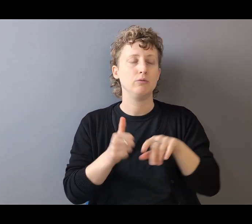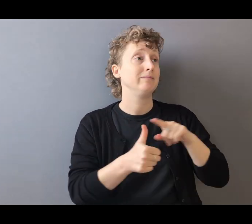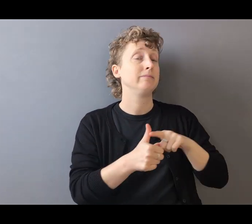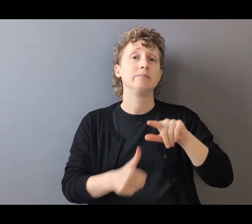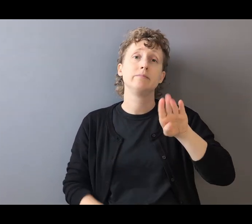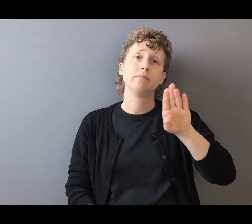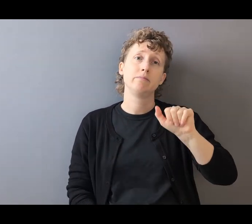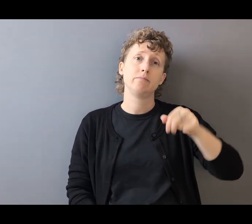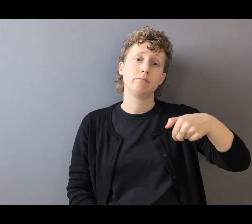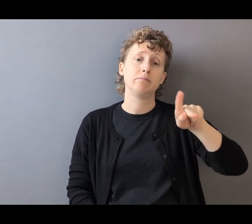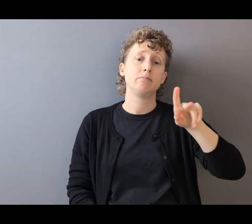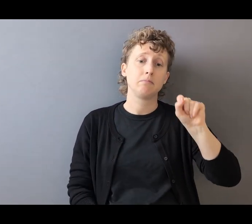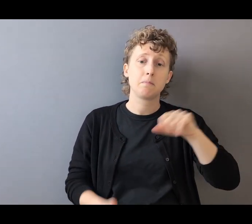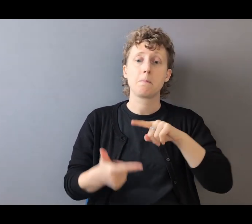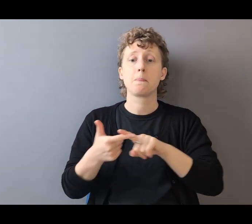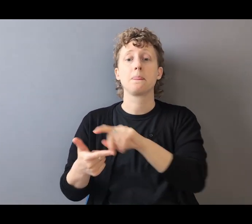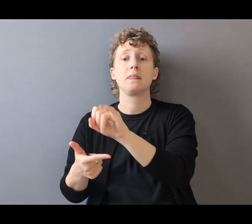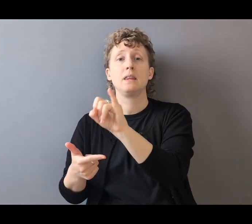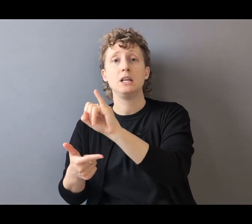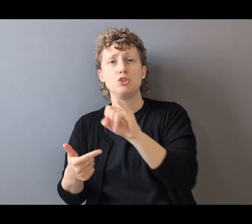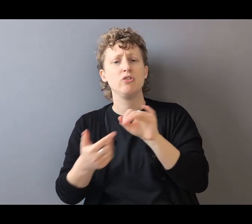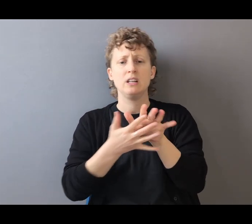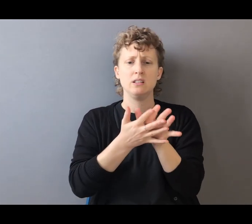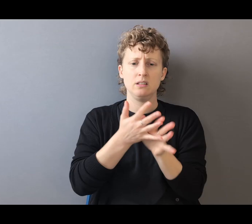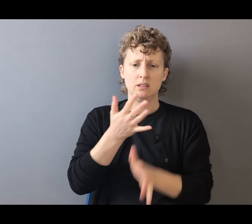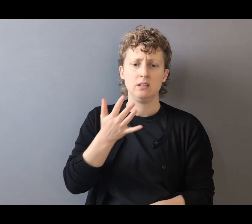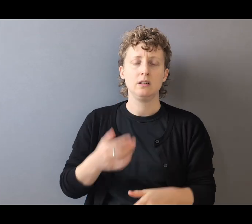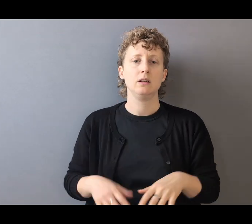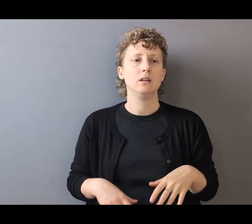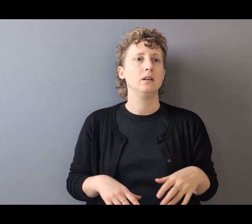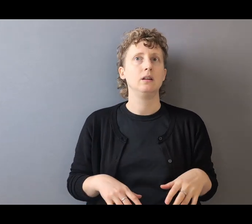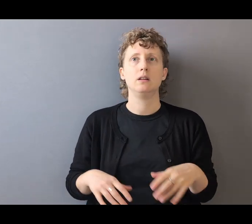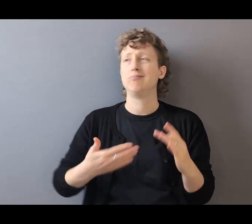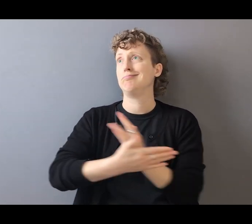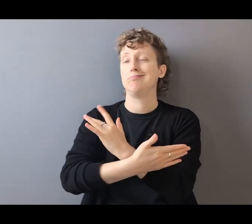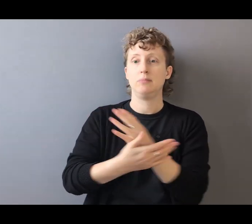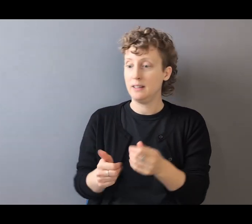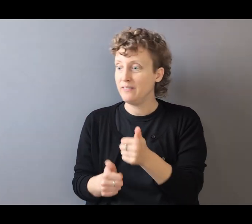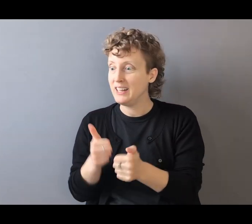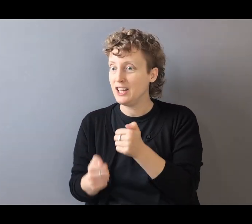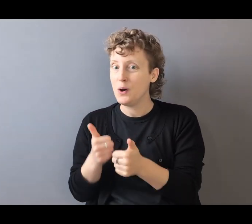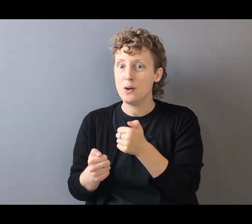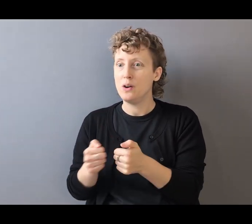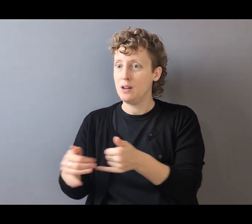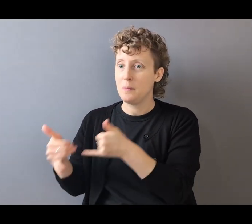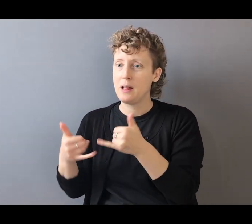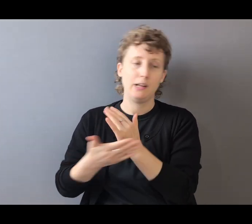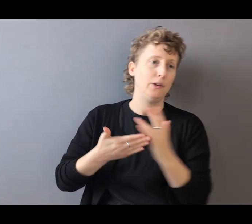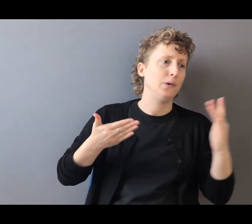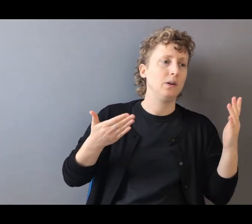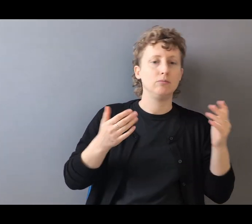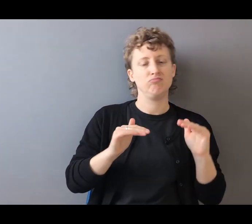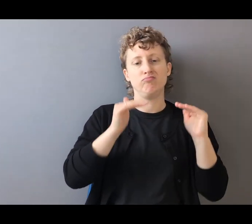and insurances, but something else, which is maybe fun, like video games and other things. So I would say like also,